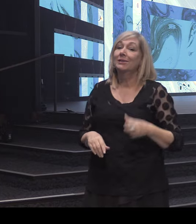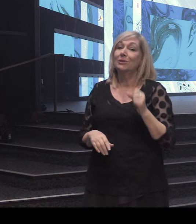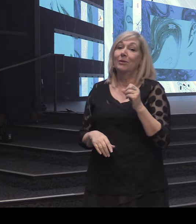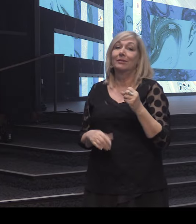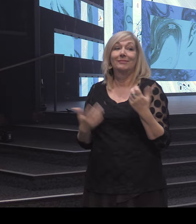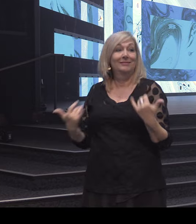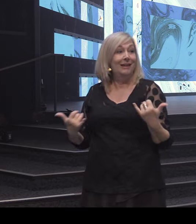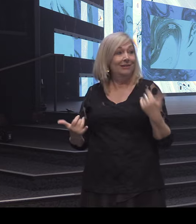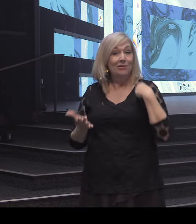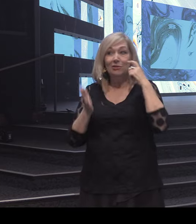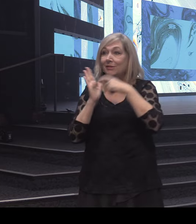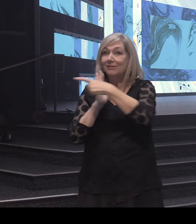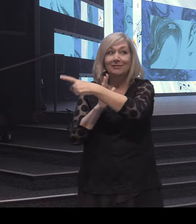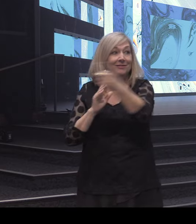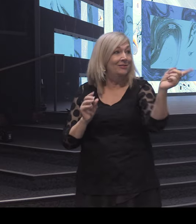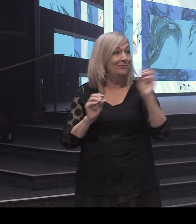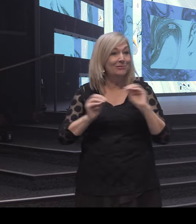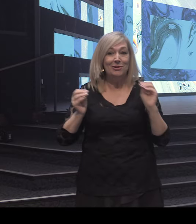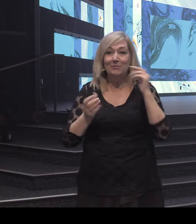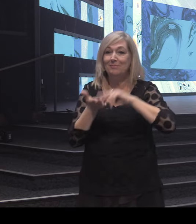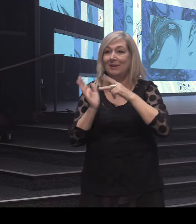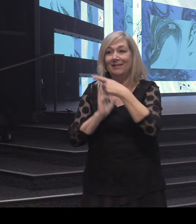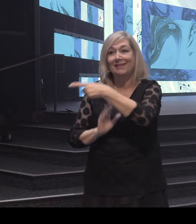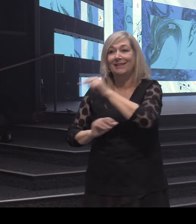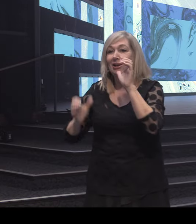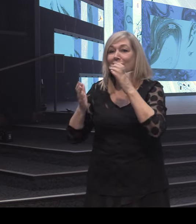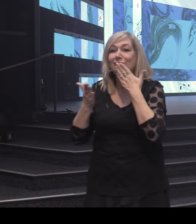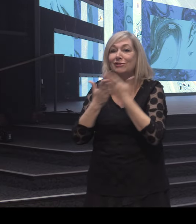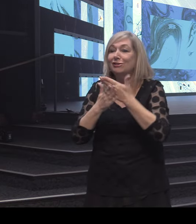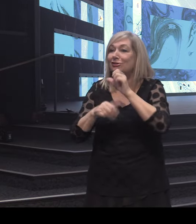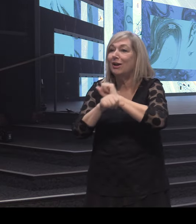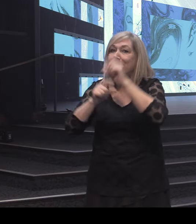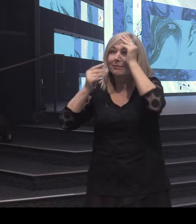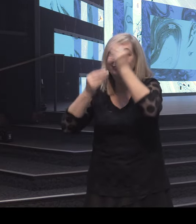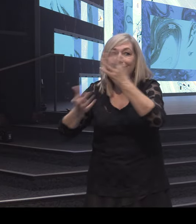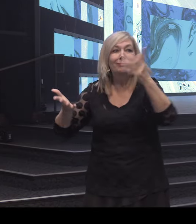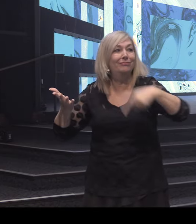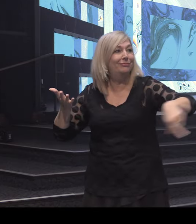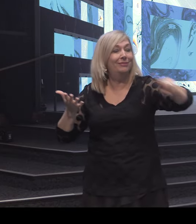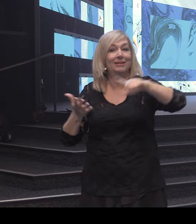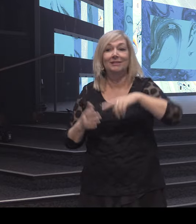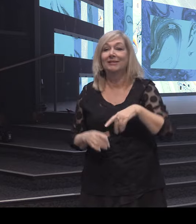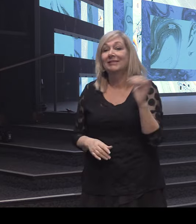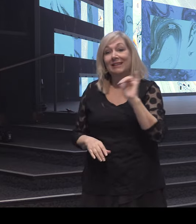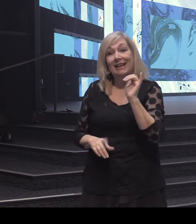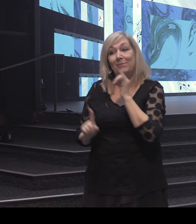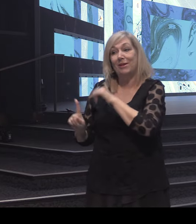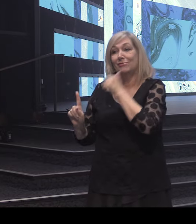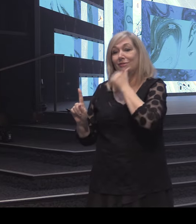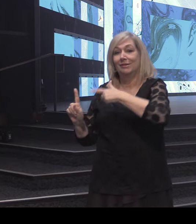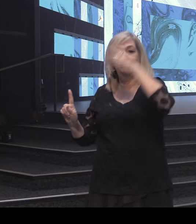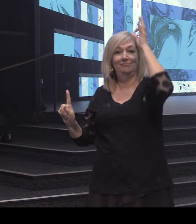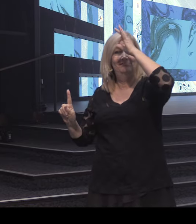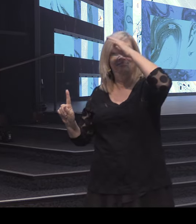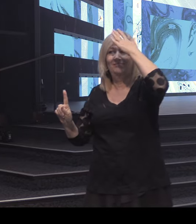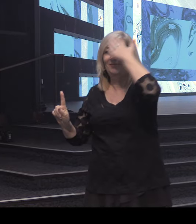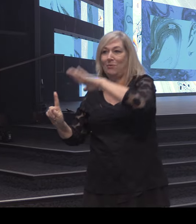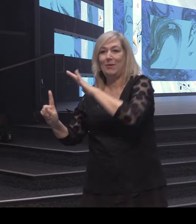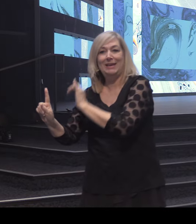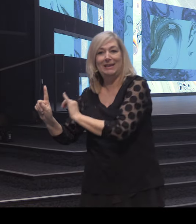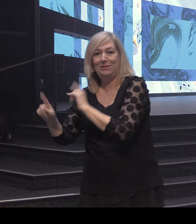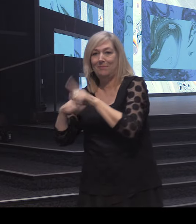job because nobody knows about this day. Neither did Rahel until she by chance found out